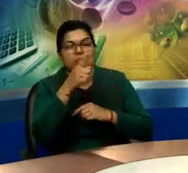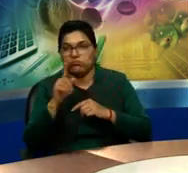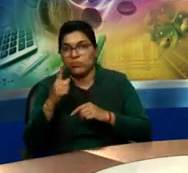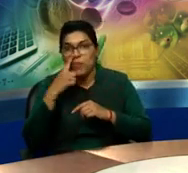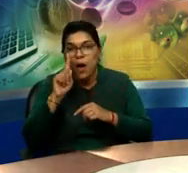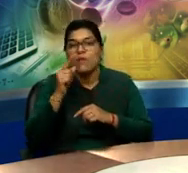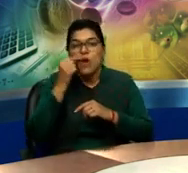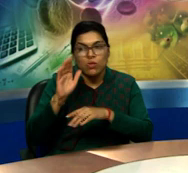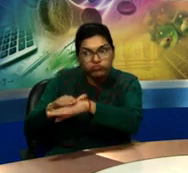regularly.